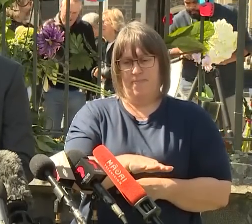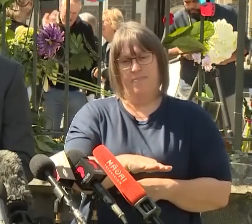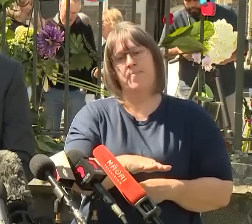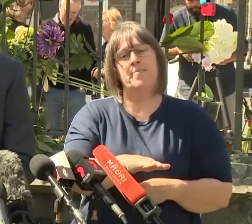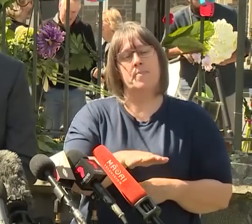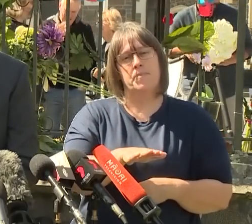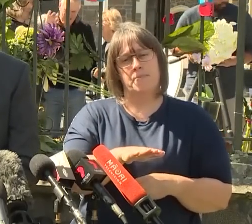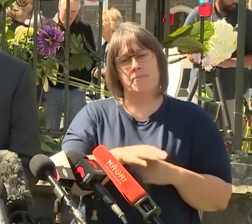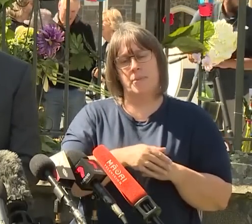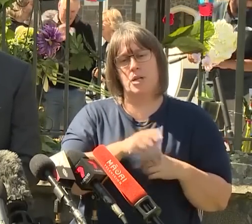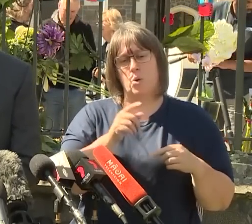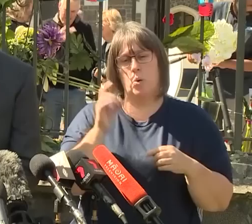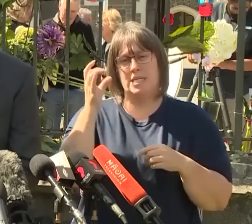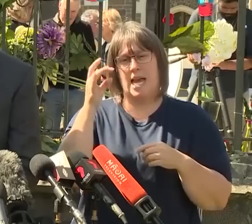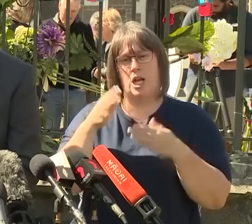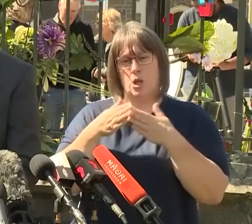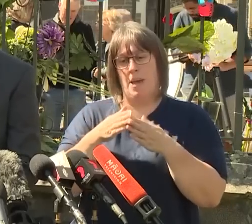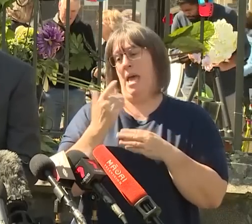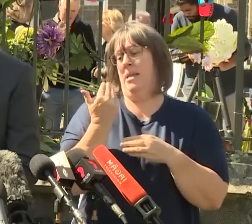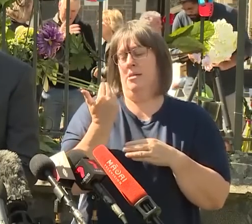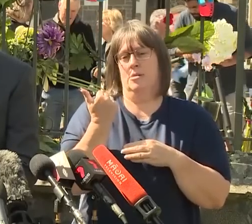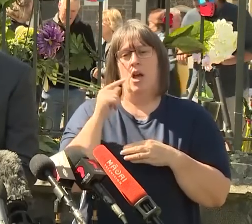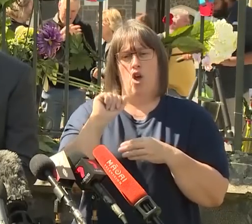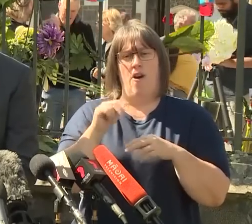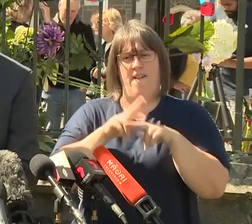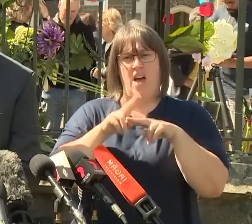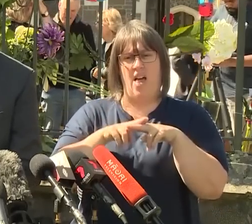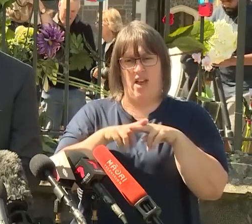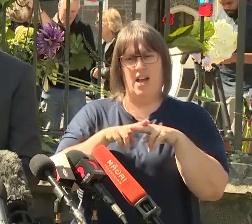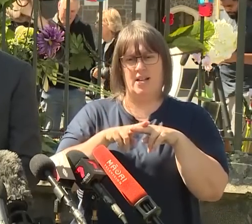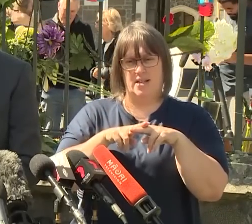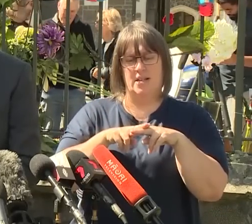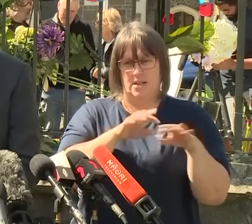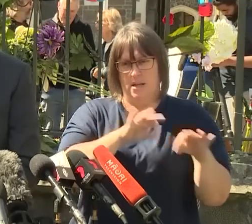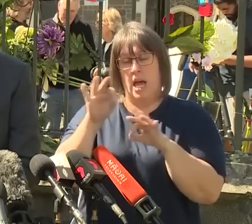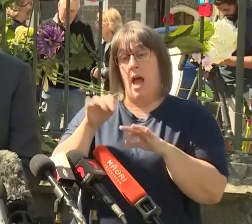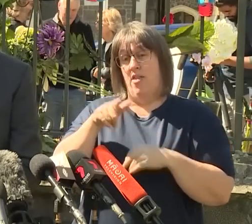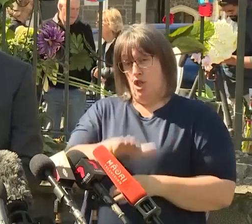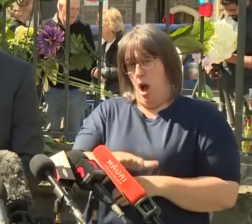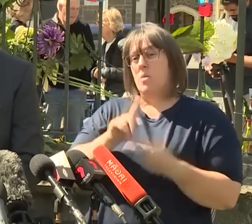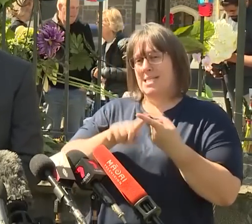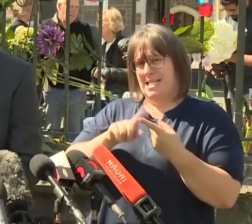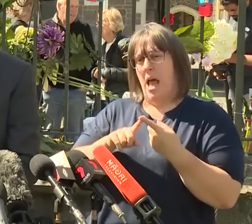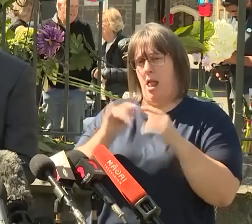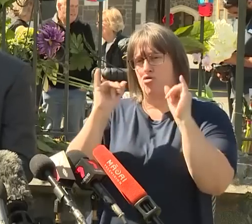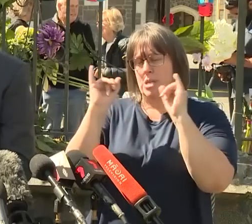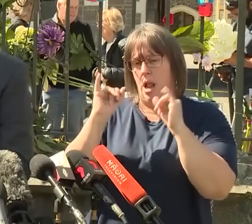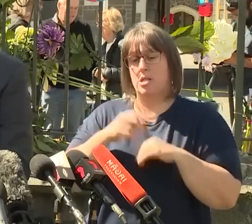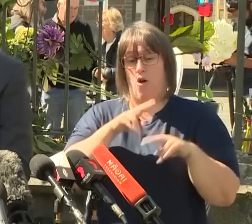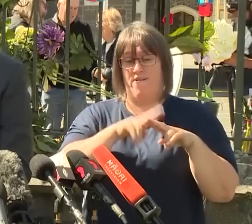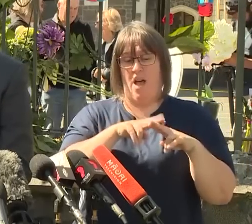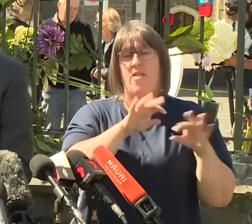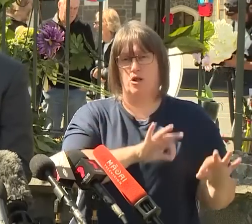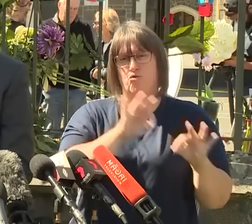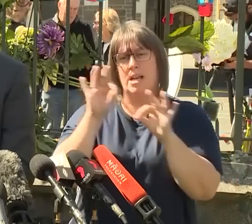to Starship Hospital, and her father was transferred, and that child remains in a critical condition. The father was also